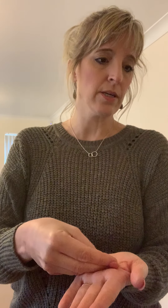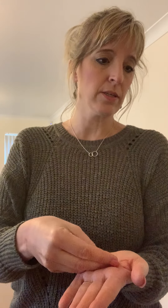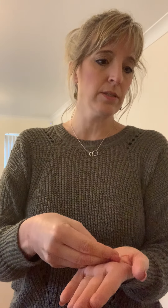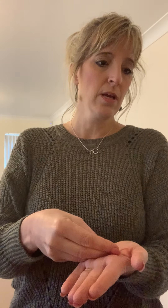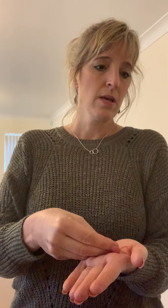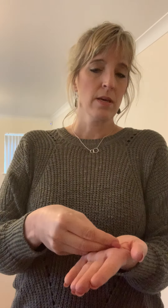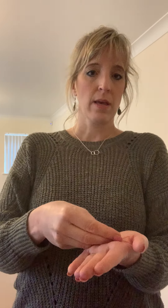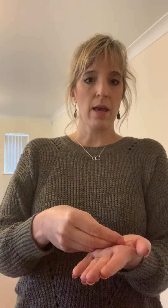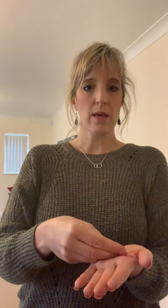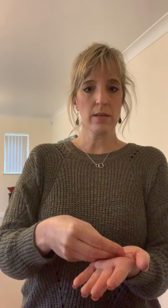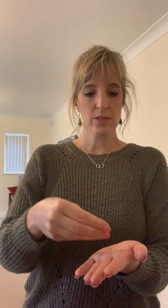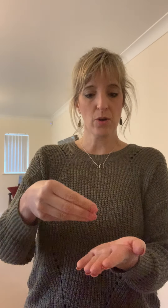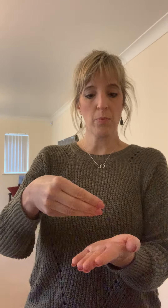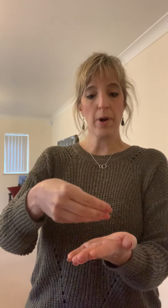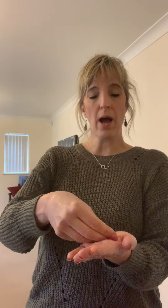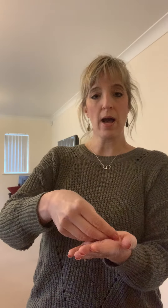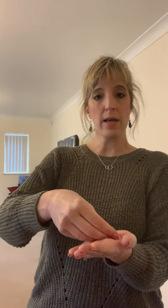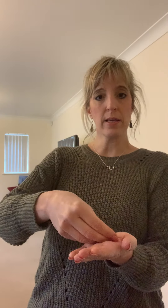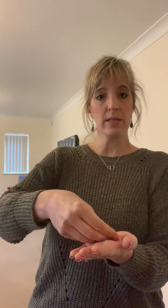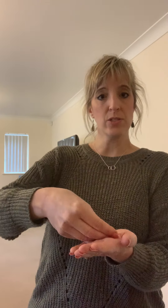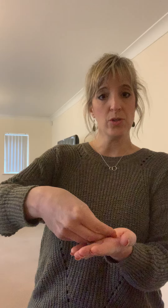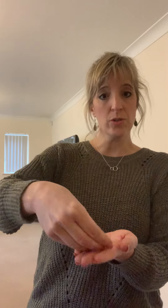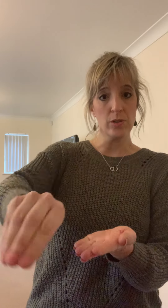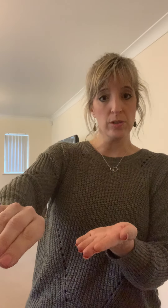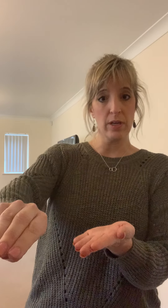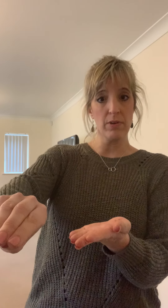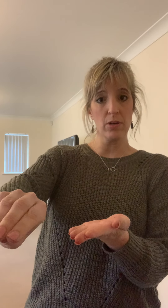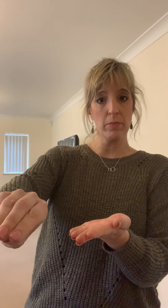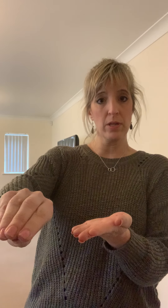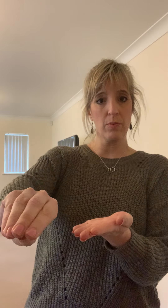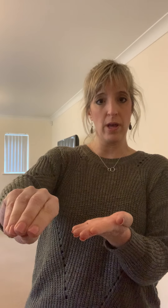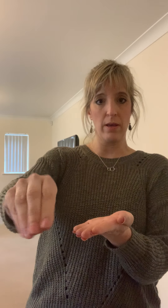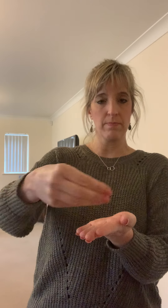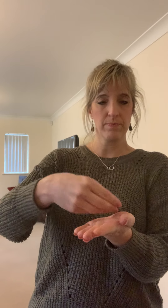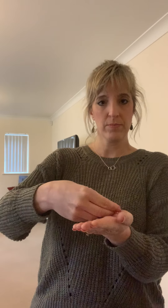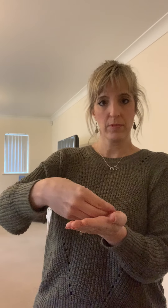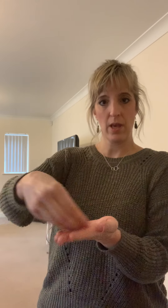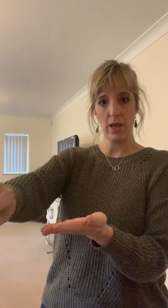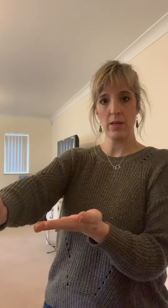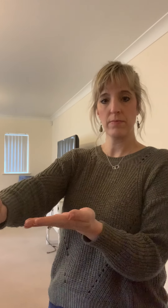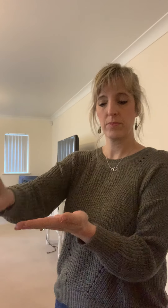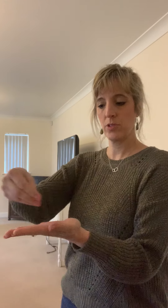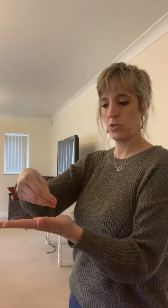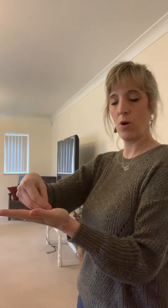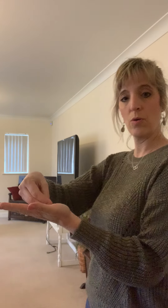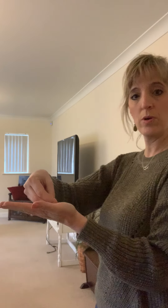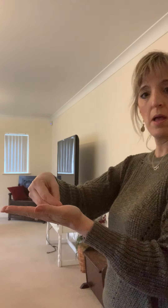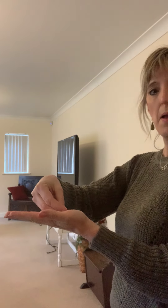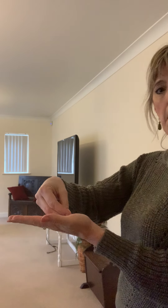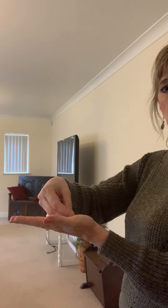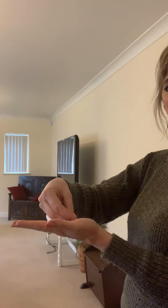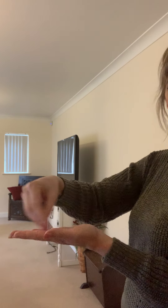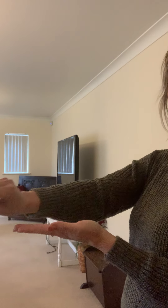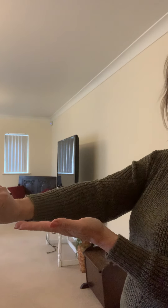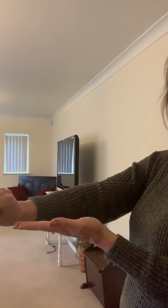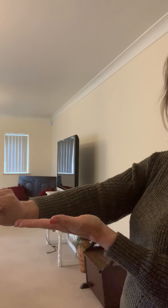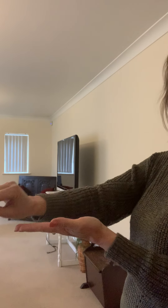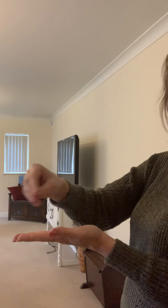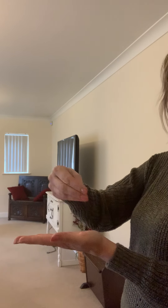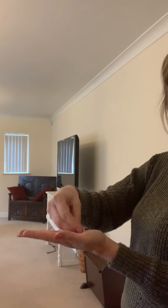here, okay? So buy is you're giving your money away, okay? So buy.